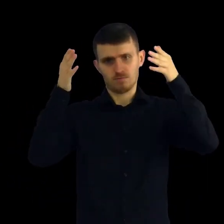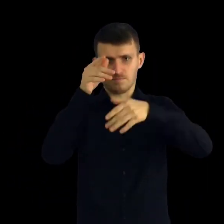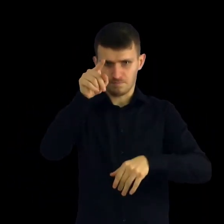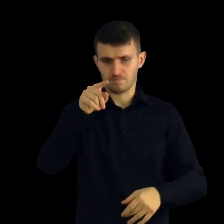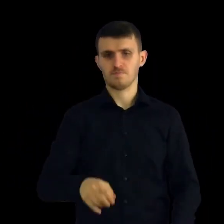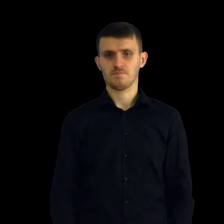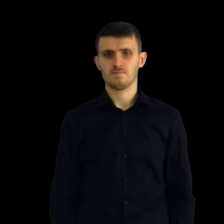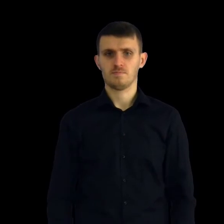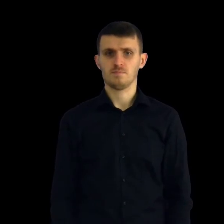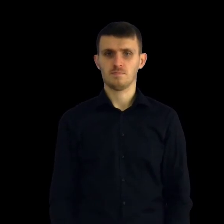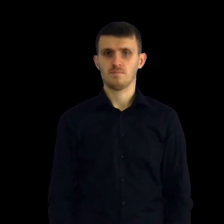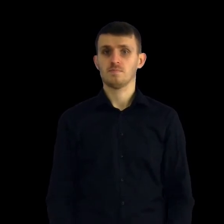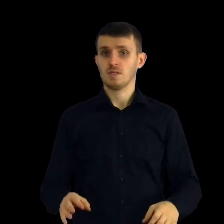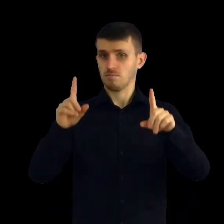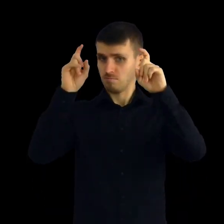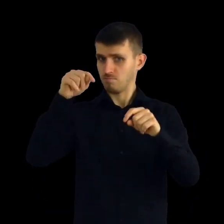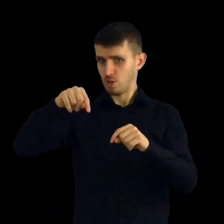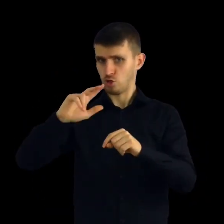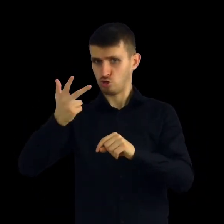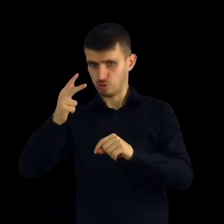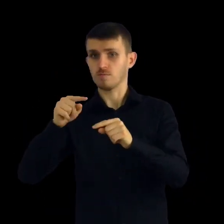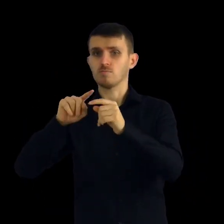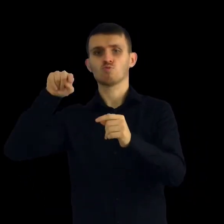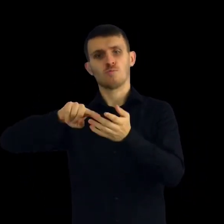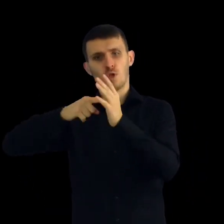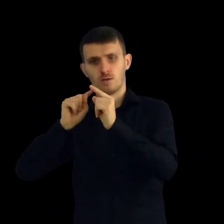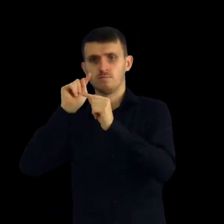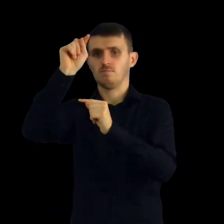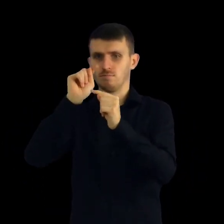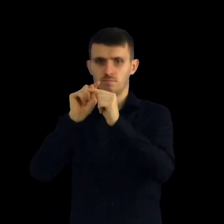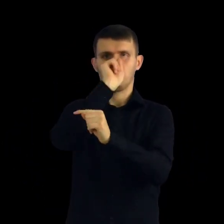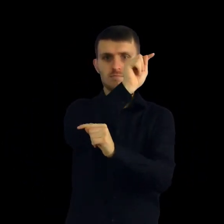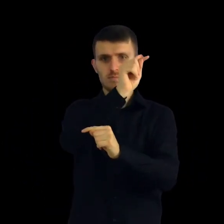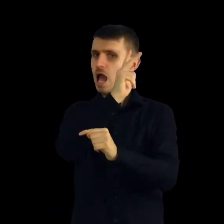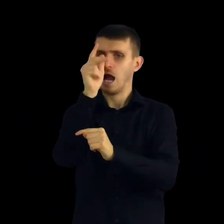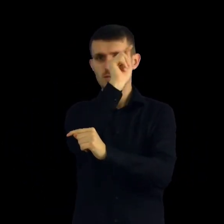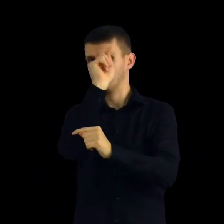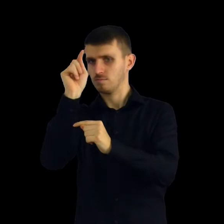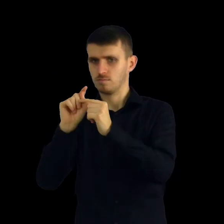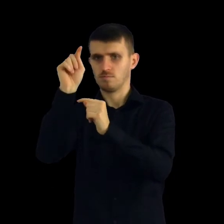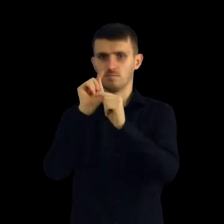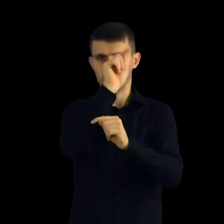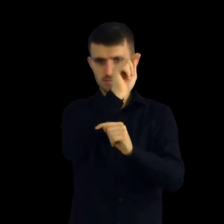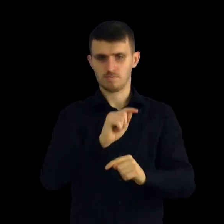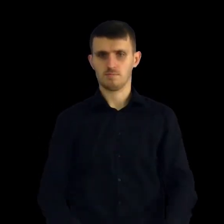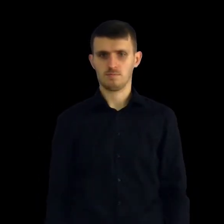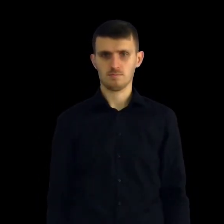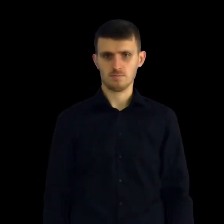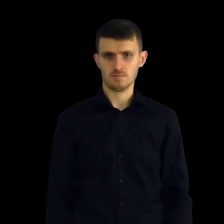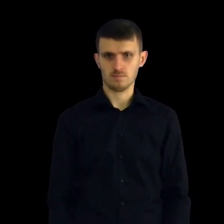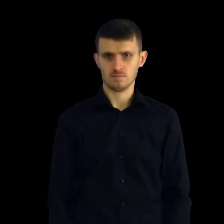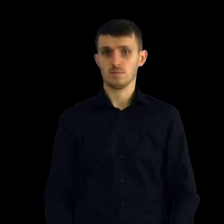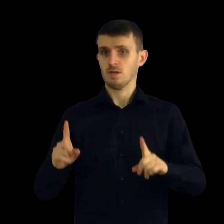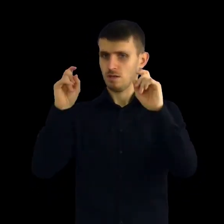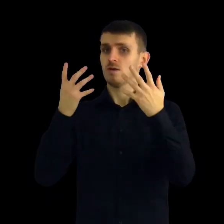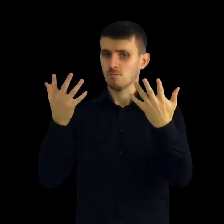want you to think about why this works. So we can start, we'll start with this 3 down here, and we're going to multiply it times each of the